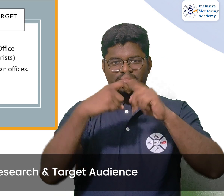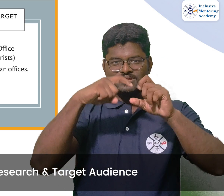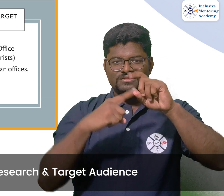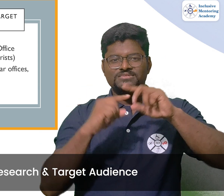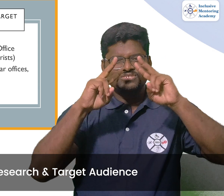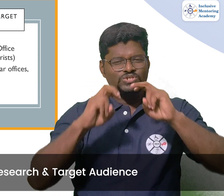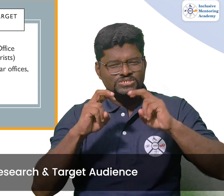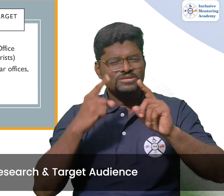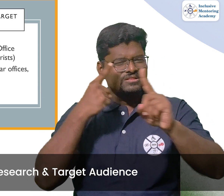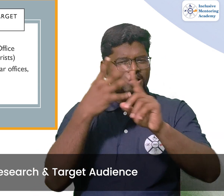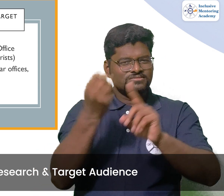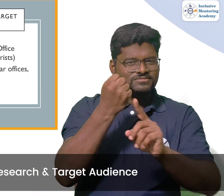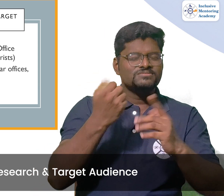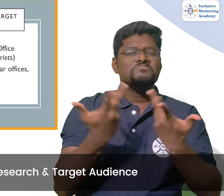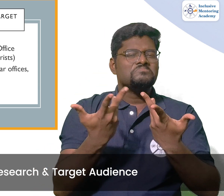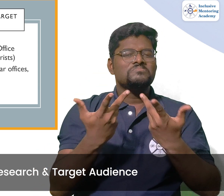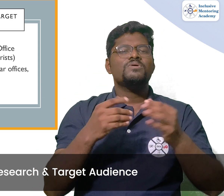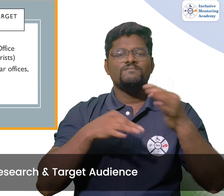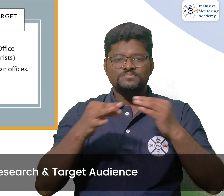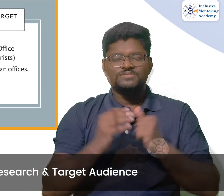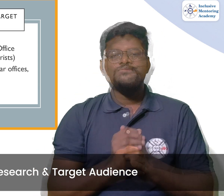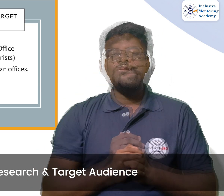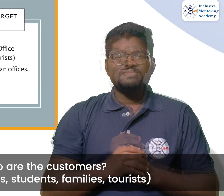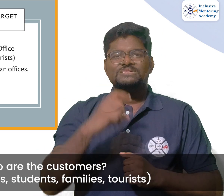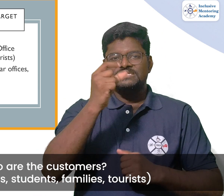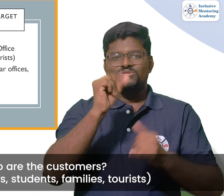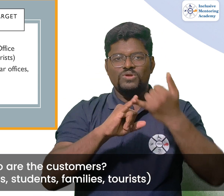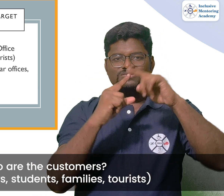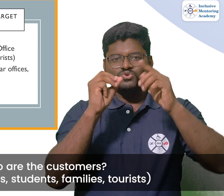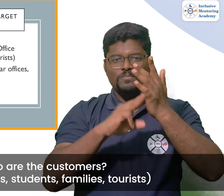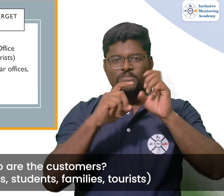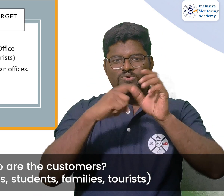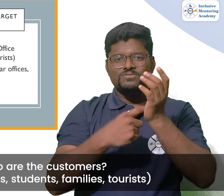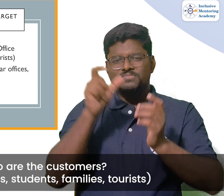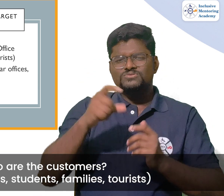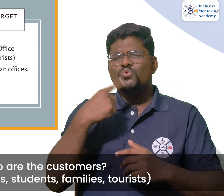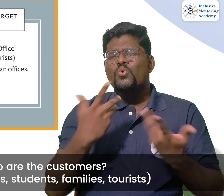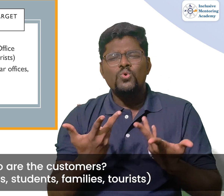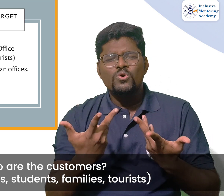Market research and target audience. Who are the customers?